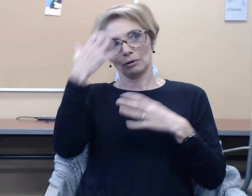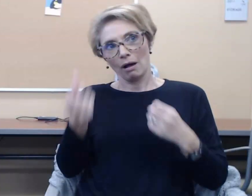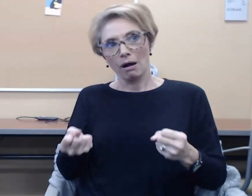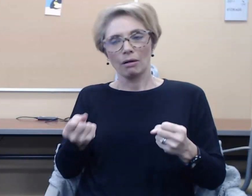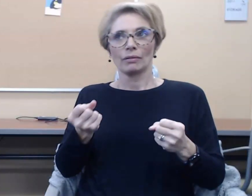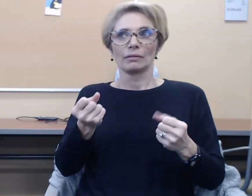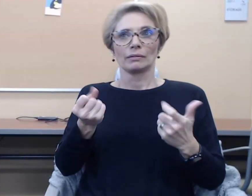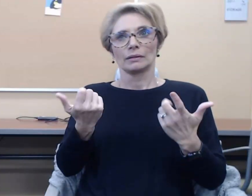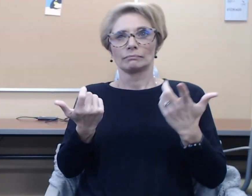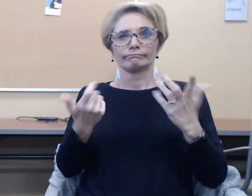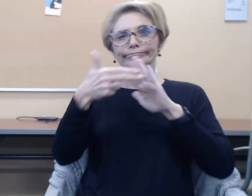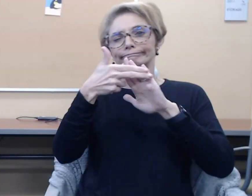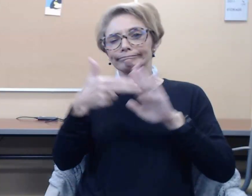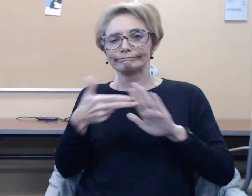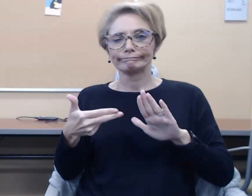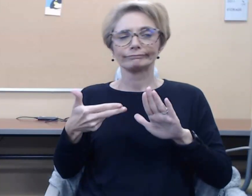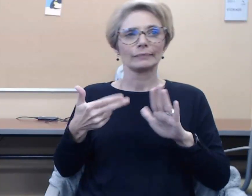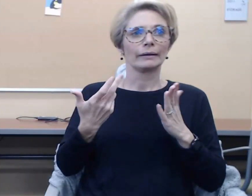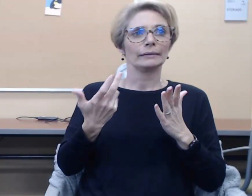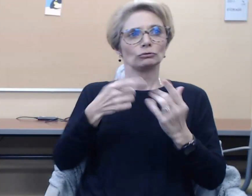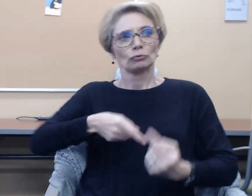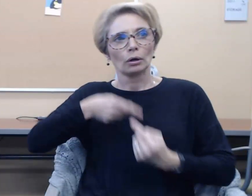experiences. And then participants will provide testimonials.